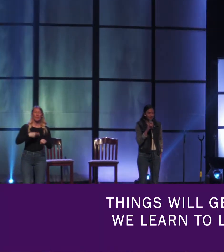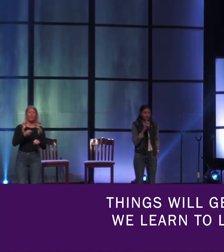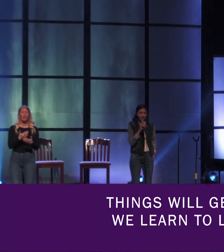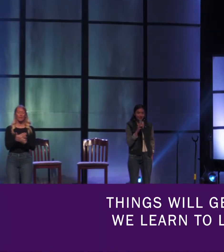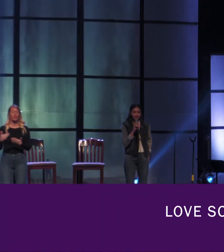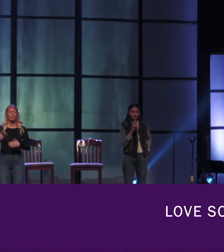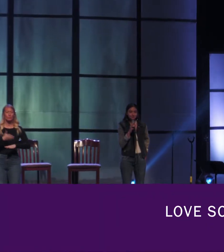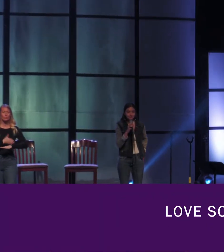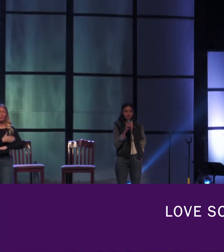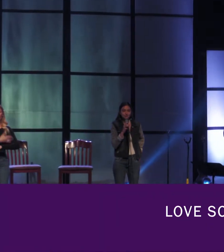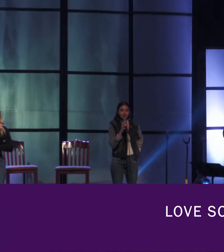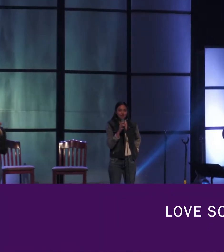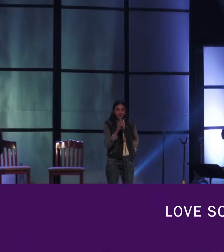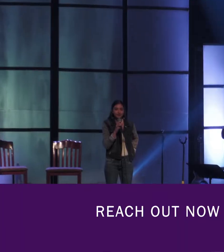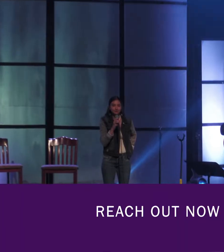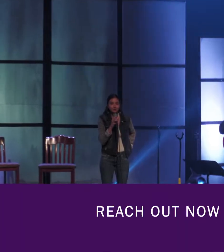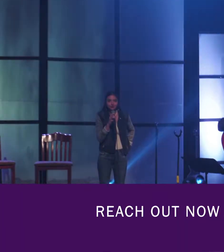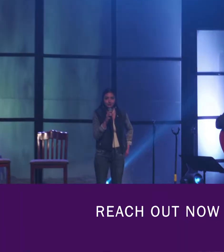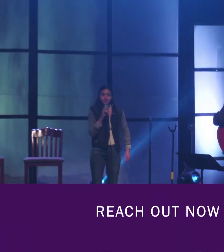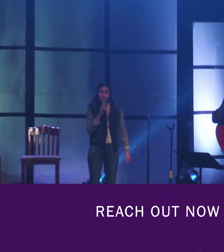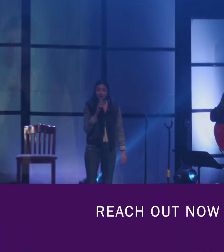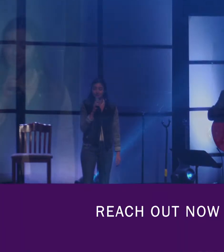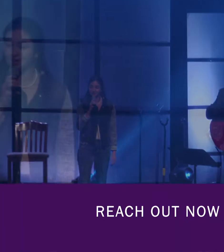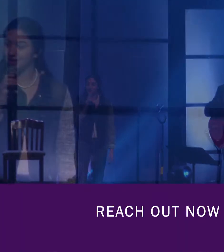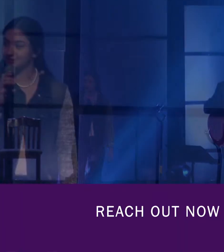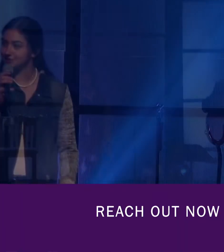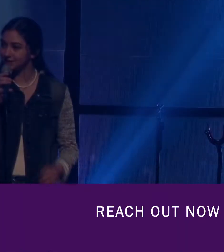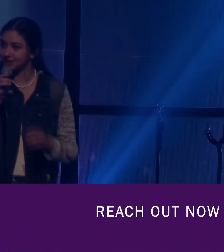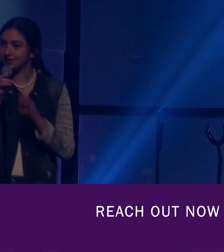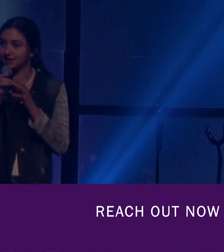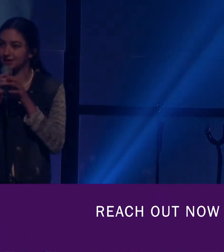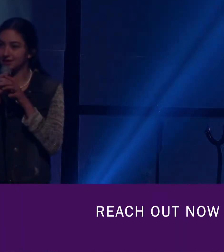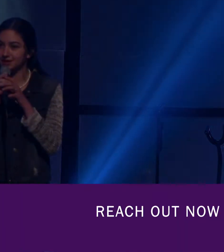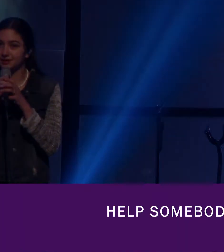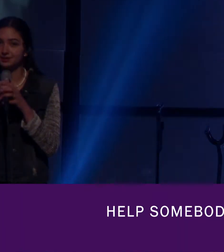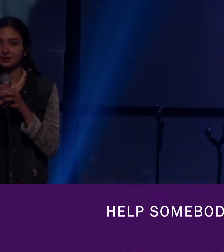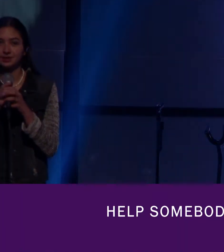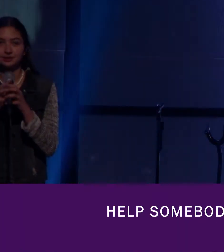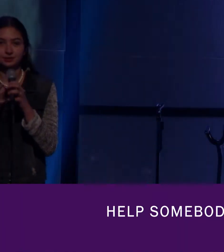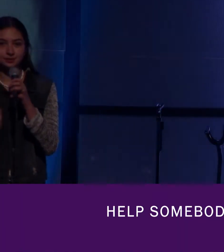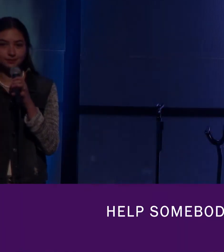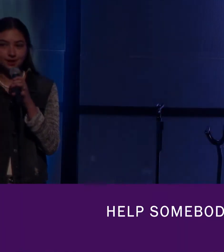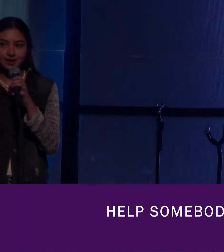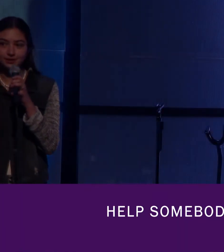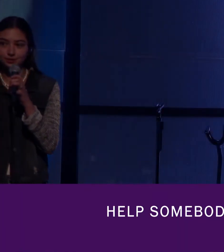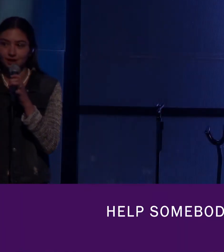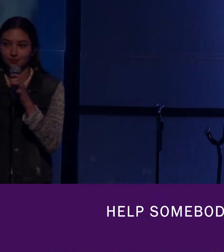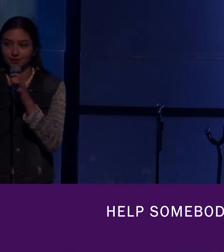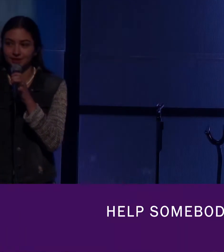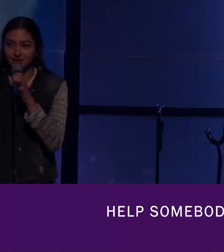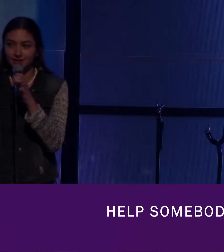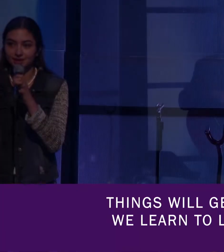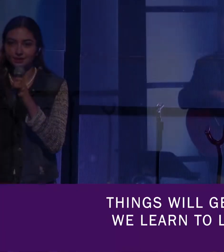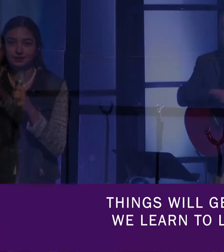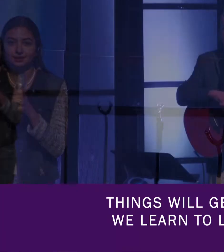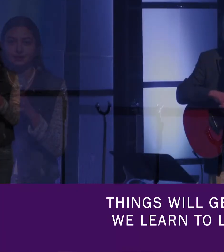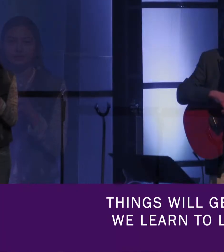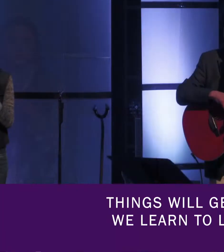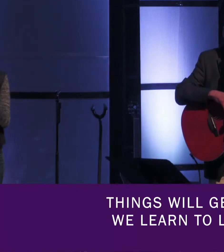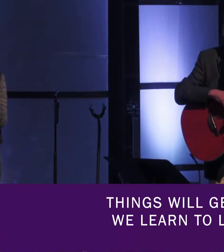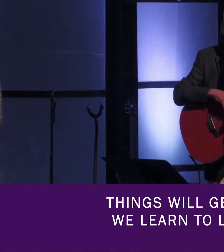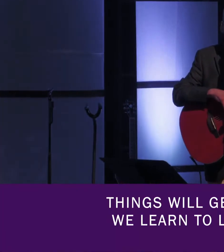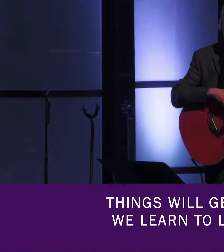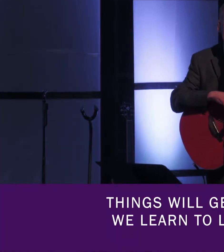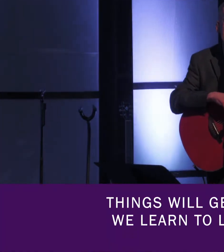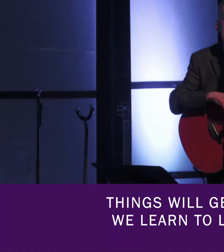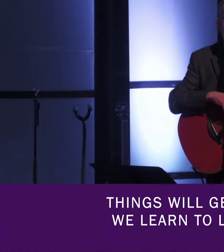love somebody, love somebody. Reach out now and take a hand. Help somebody while we can.